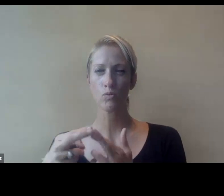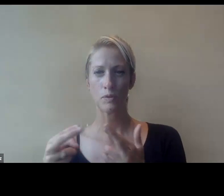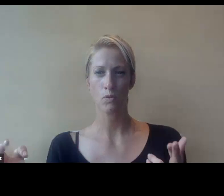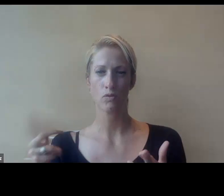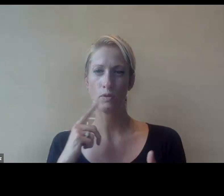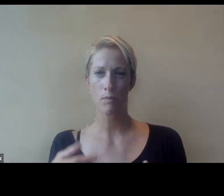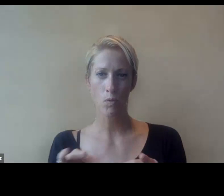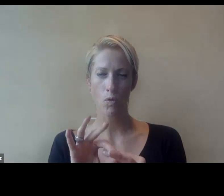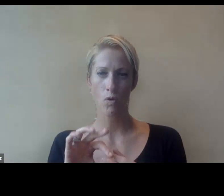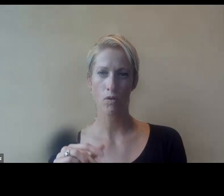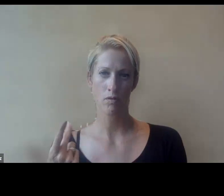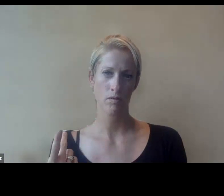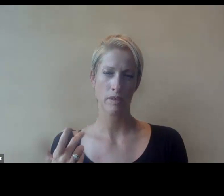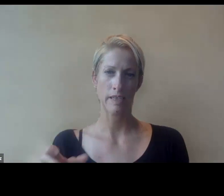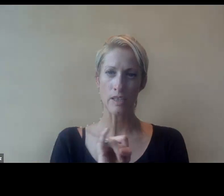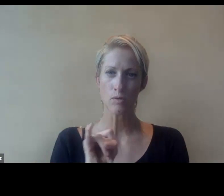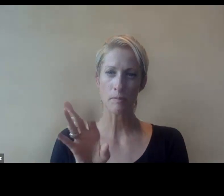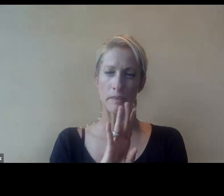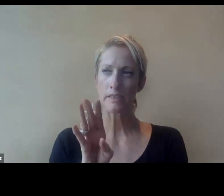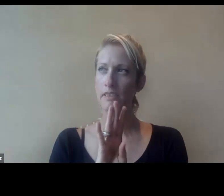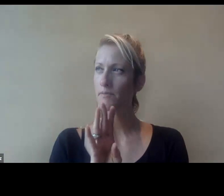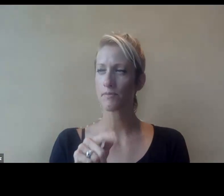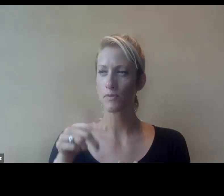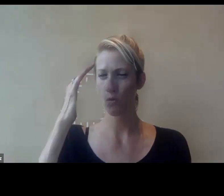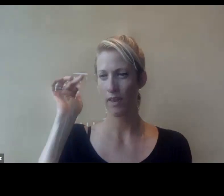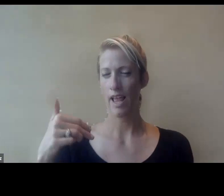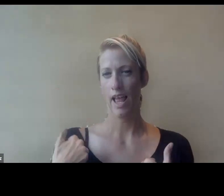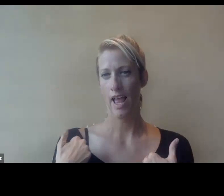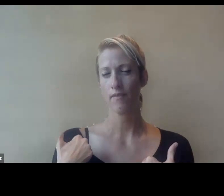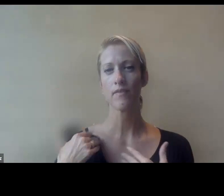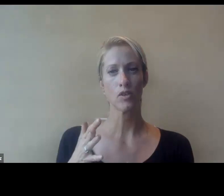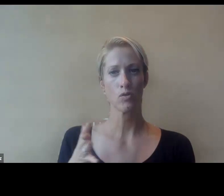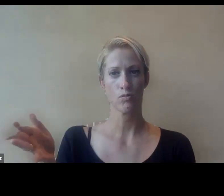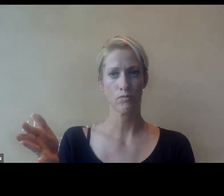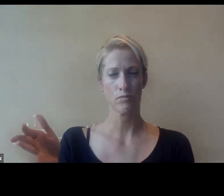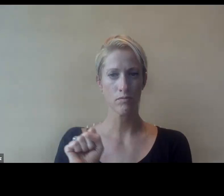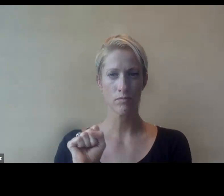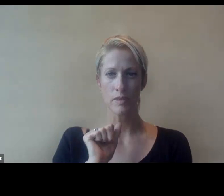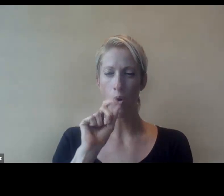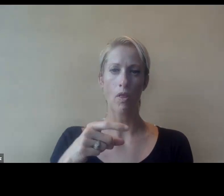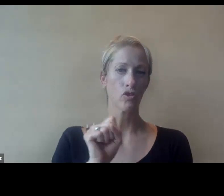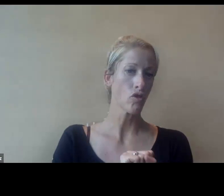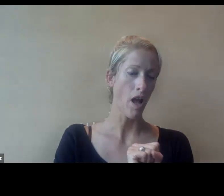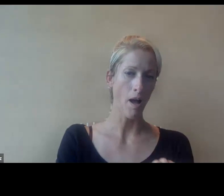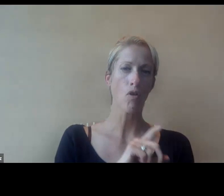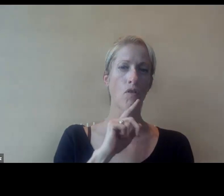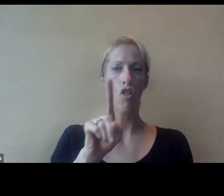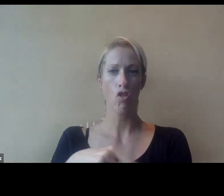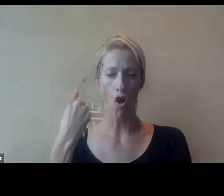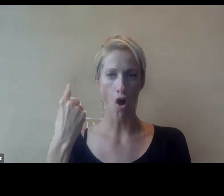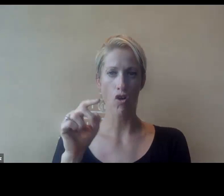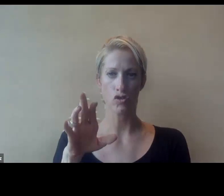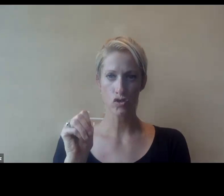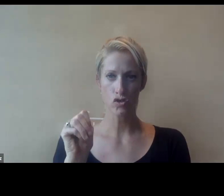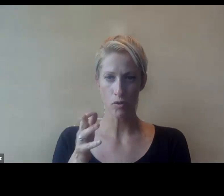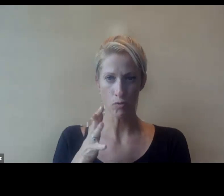that incomers to our industry know that there's careers available that are not just jobs, they're long-term careers, they're good